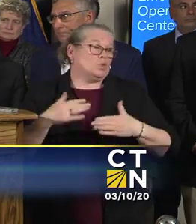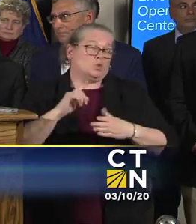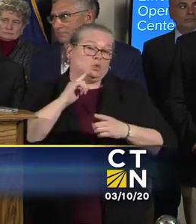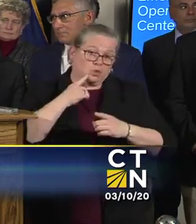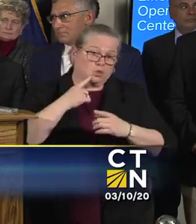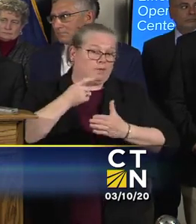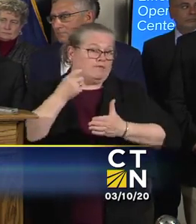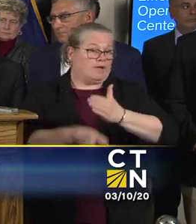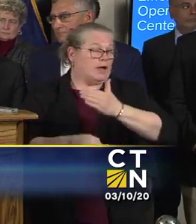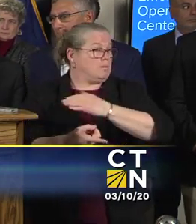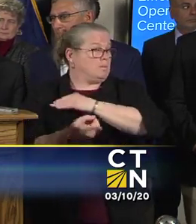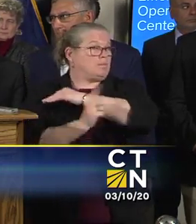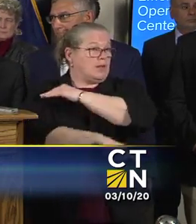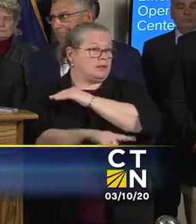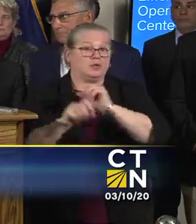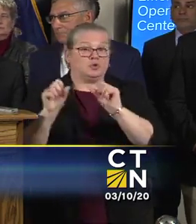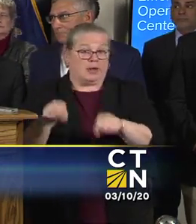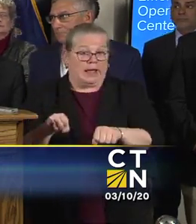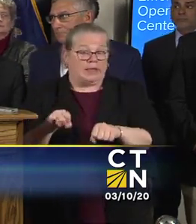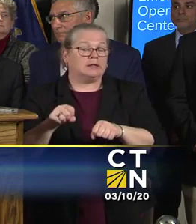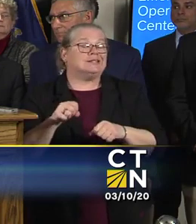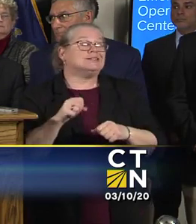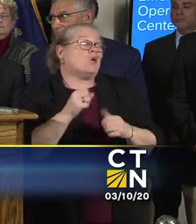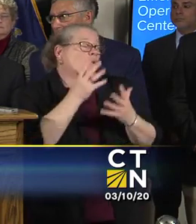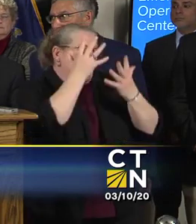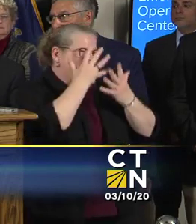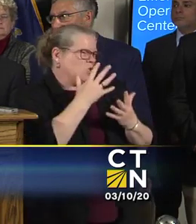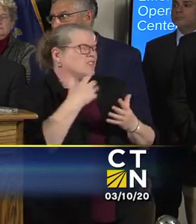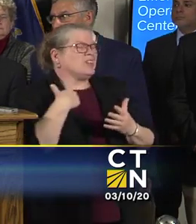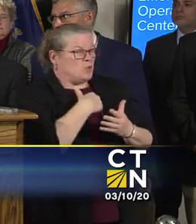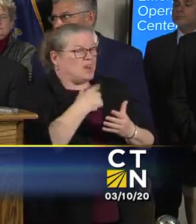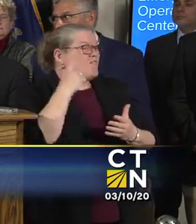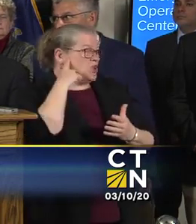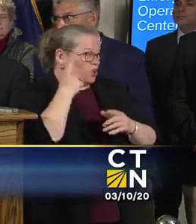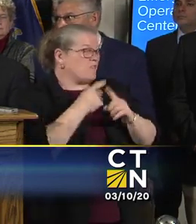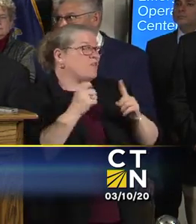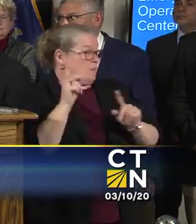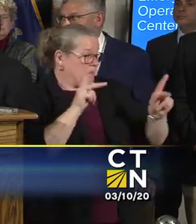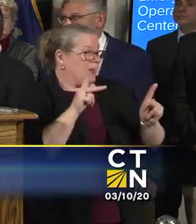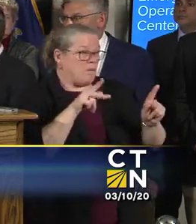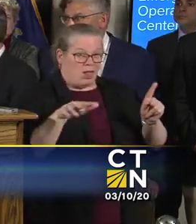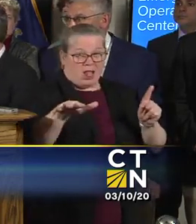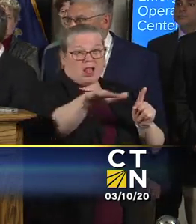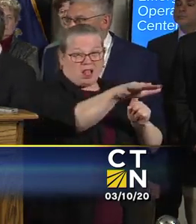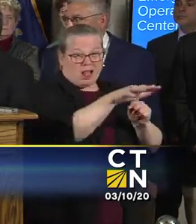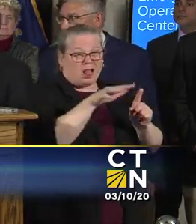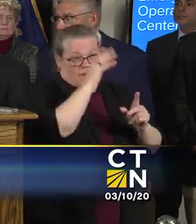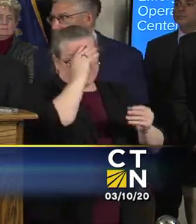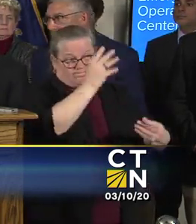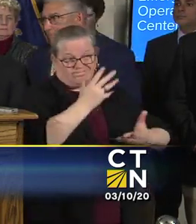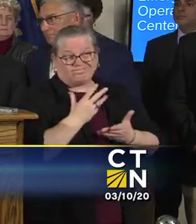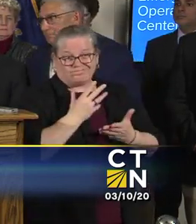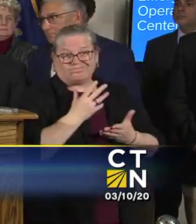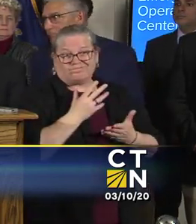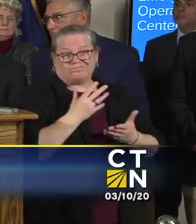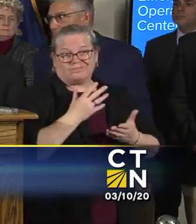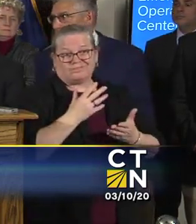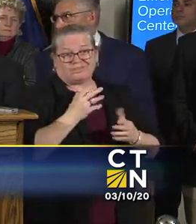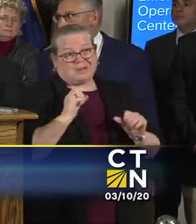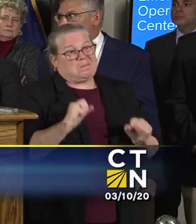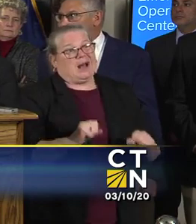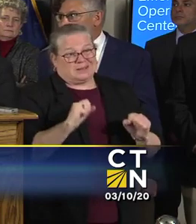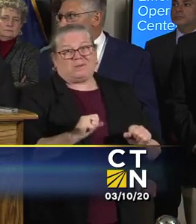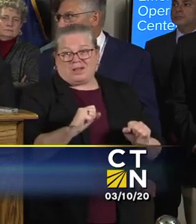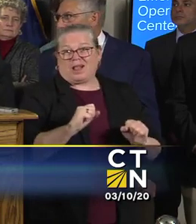penalties. So we have unfortunately heard from our constituents of reports of potential